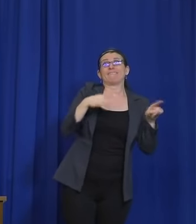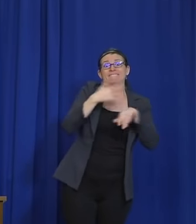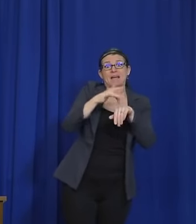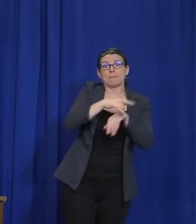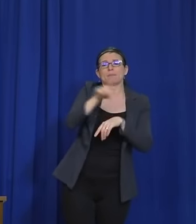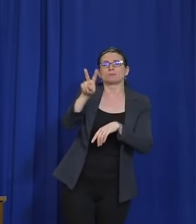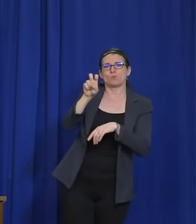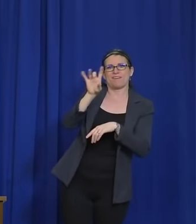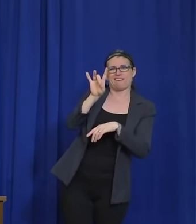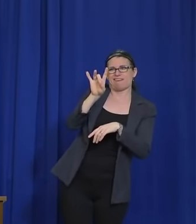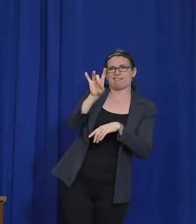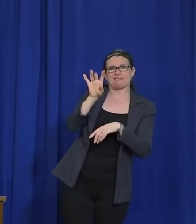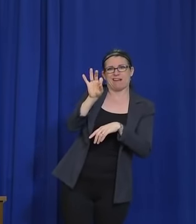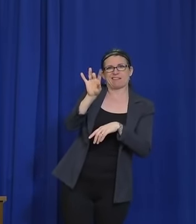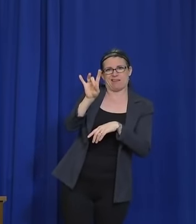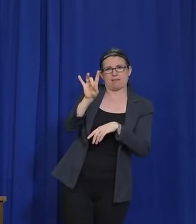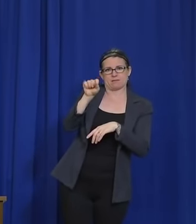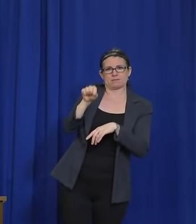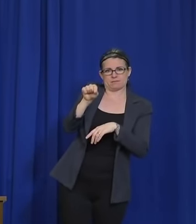alternative ventilators.